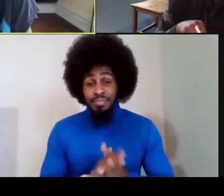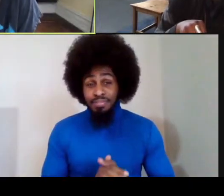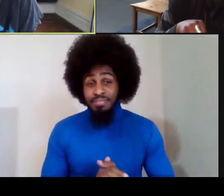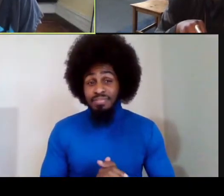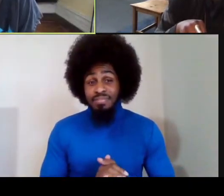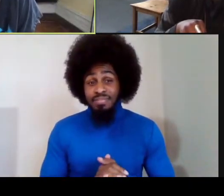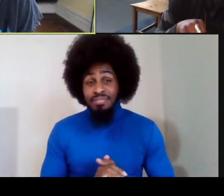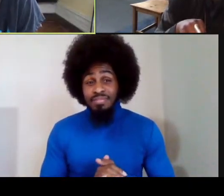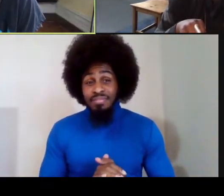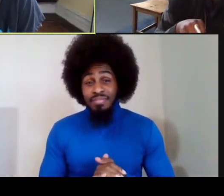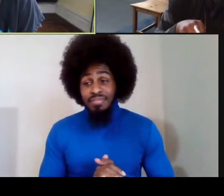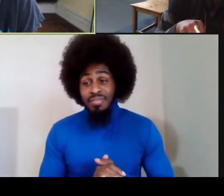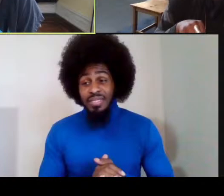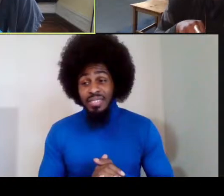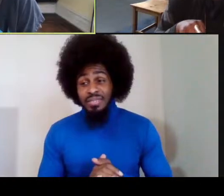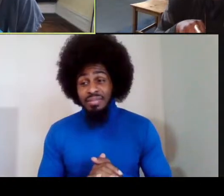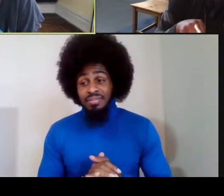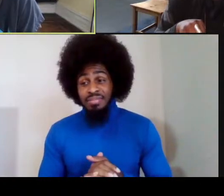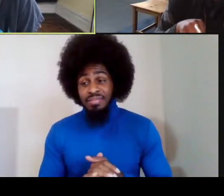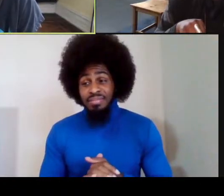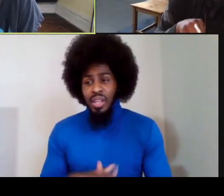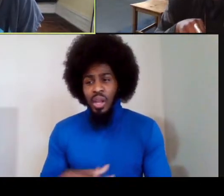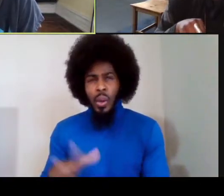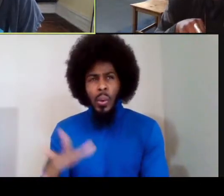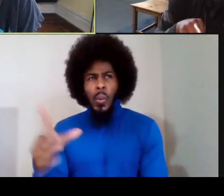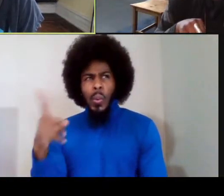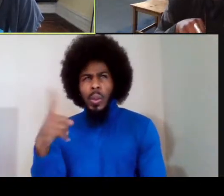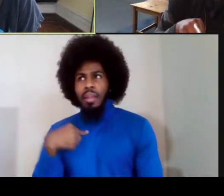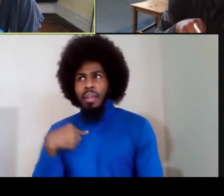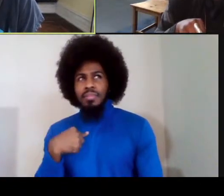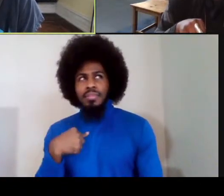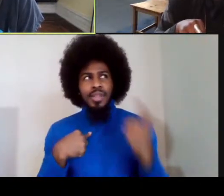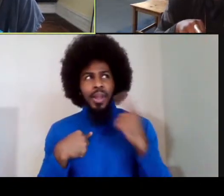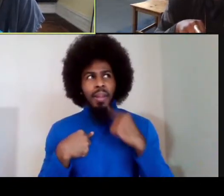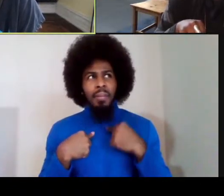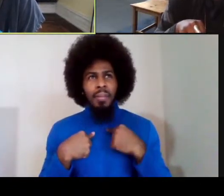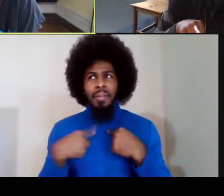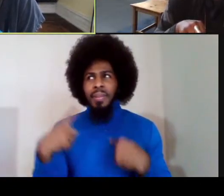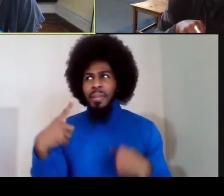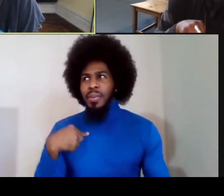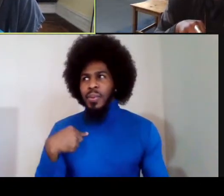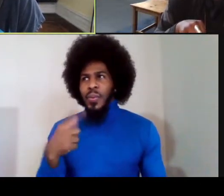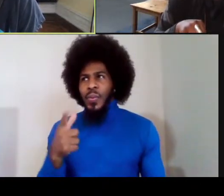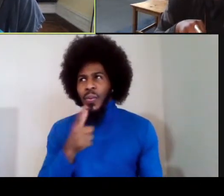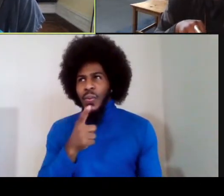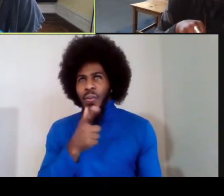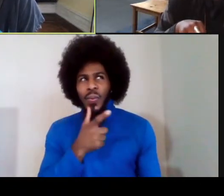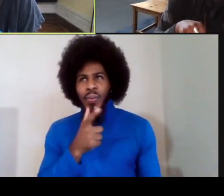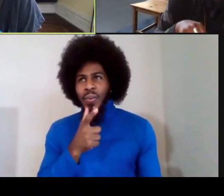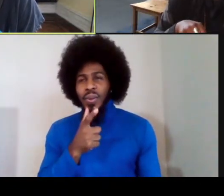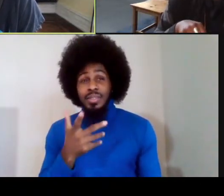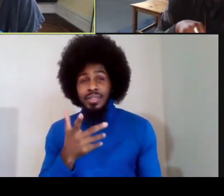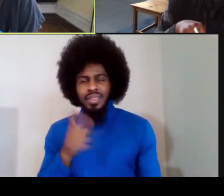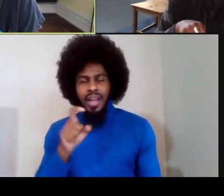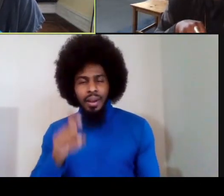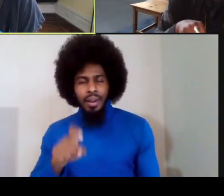it's no pretend for me. It's like I have to make sure I'm in situations where I can listen so I can follow